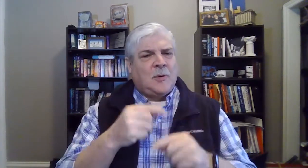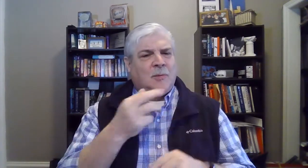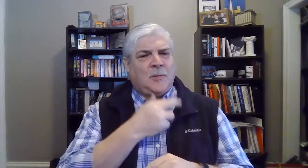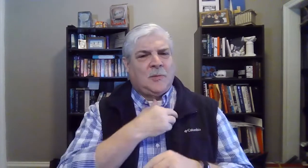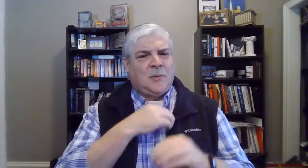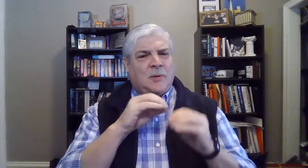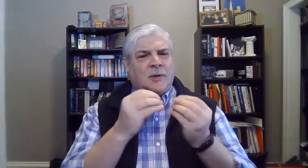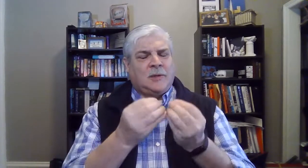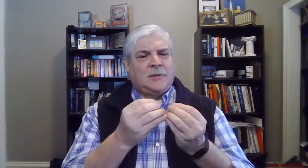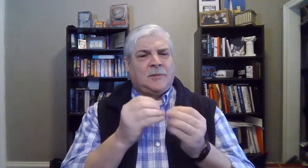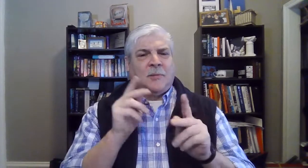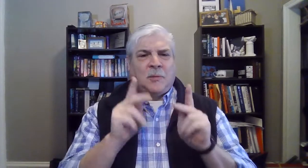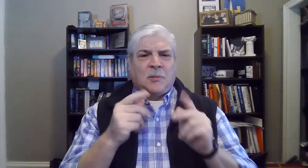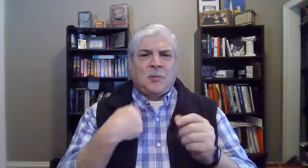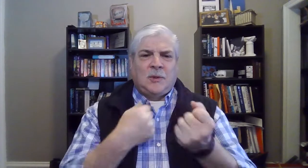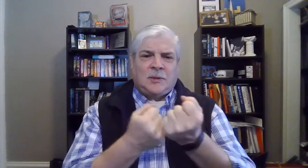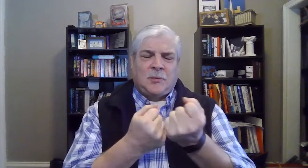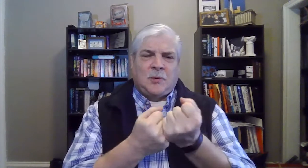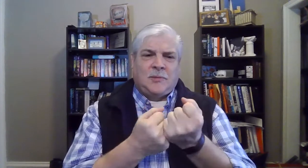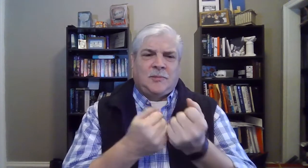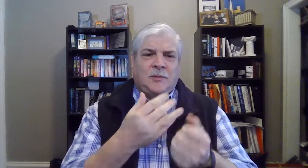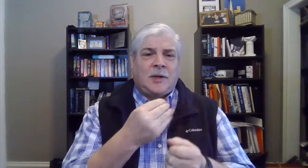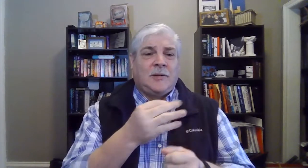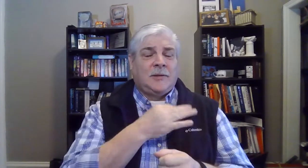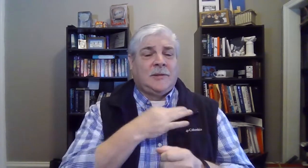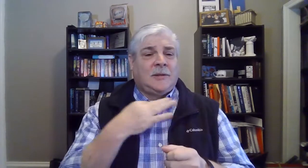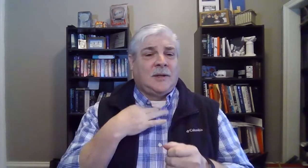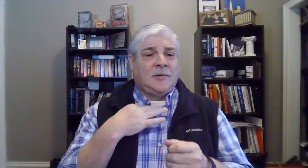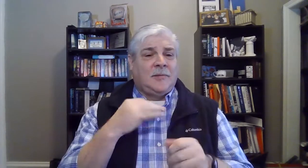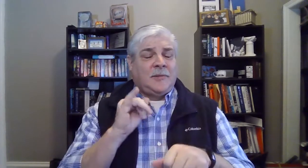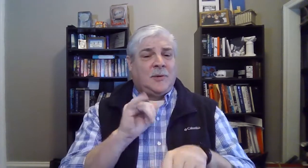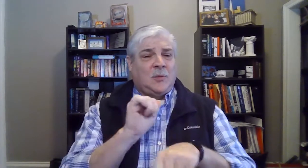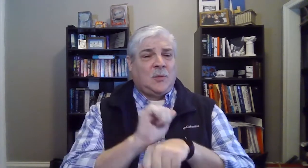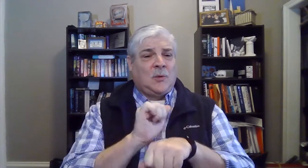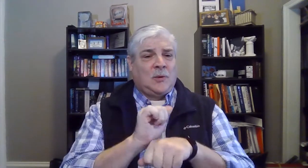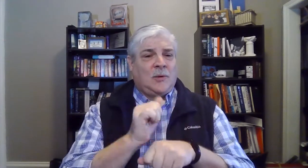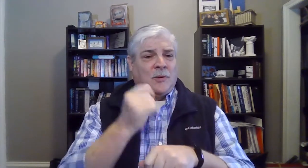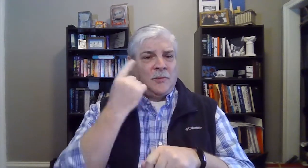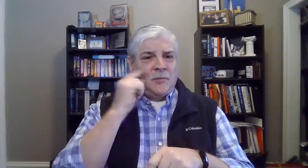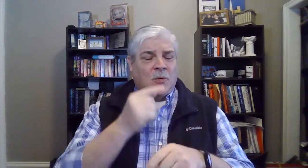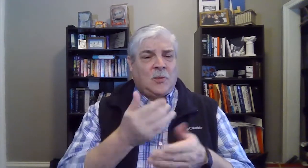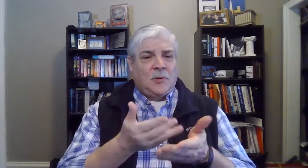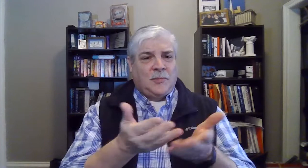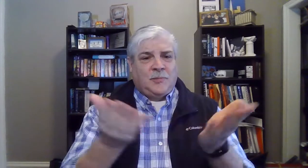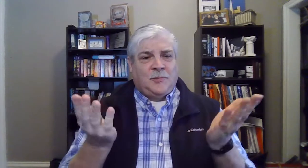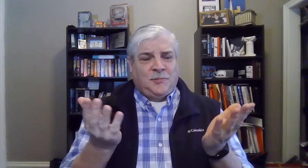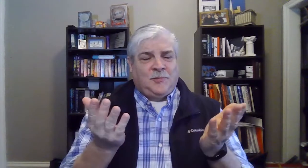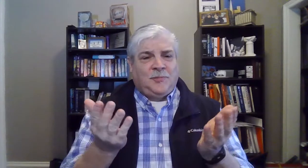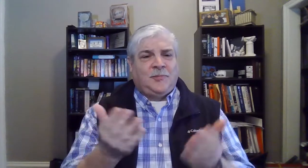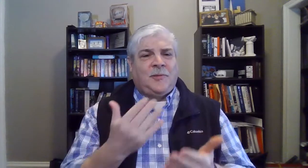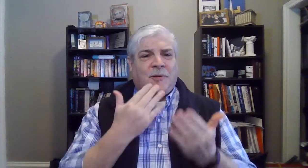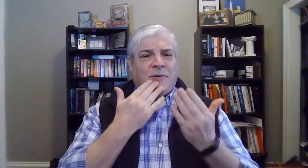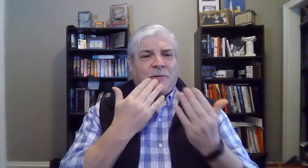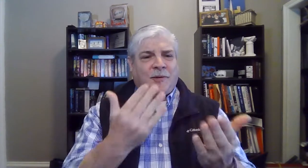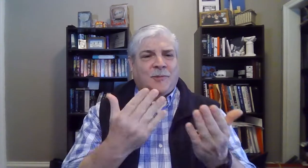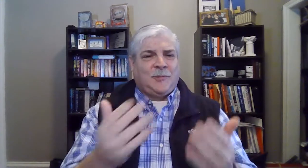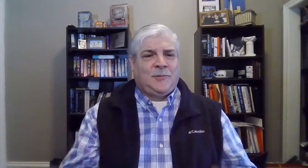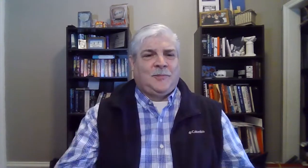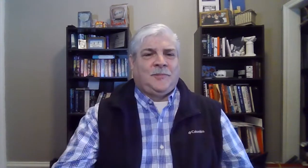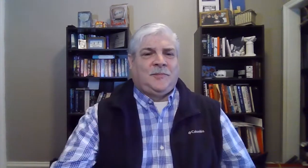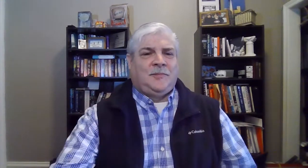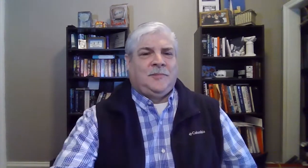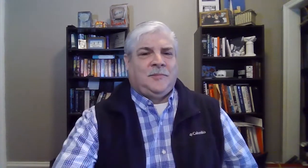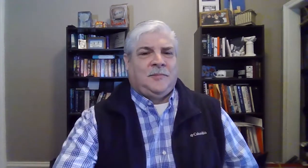Think about the Rumball organization and the people we support and the staff that work for them. Thank